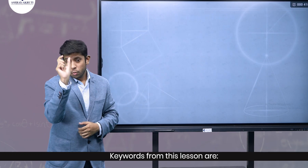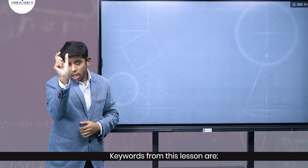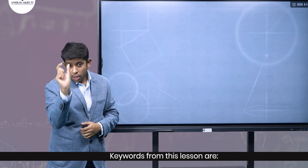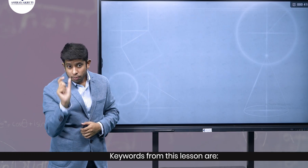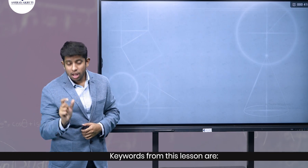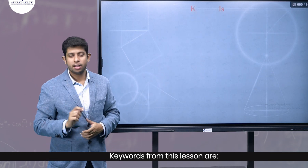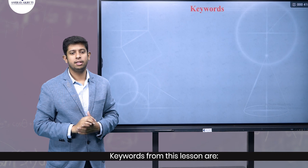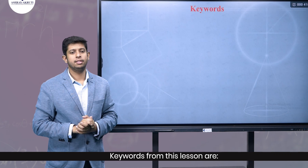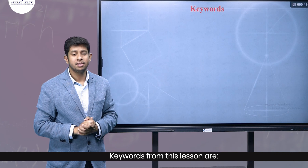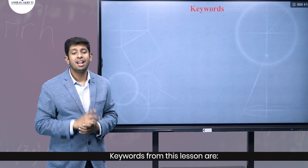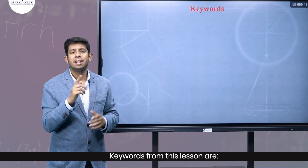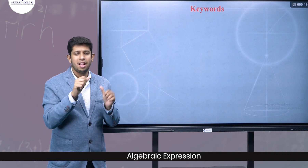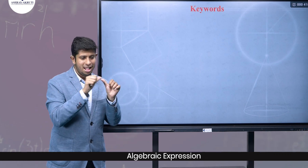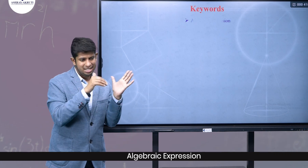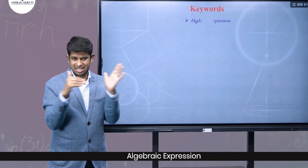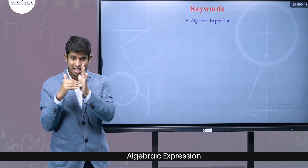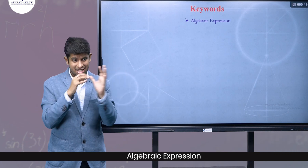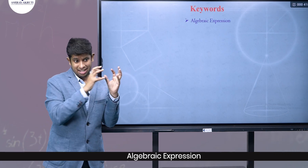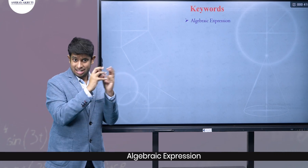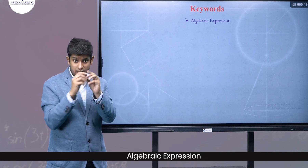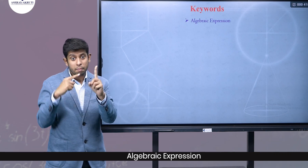Keywords from this lesson are algebraic expression,